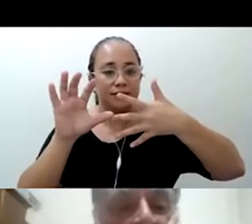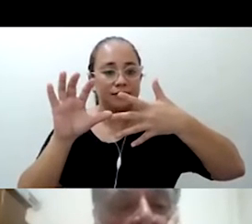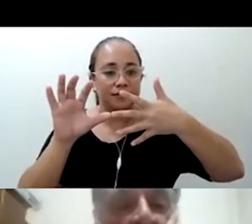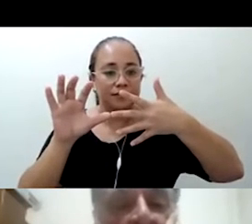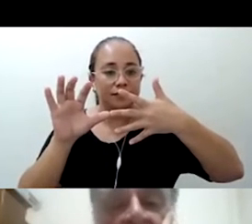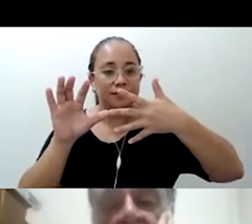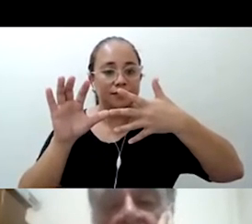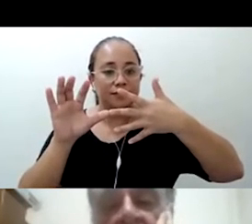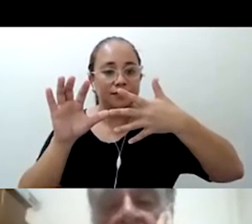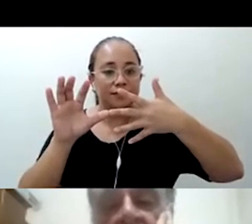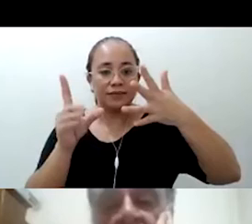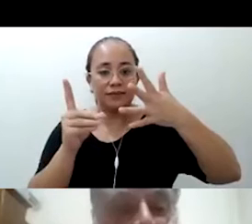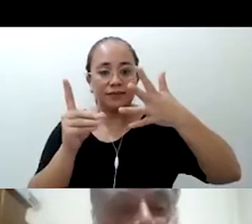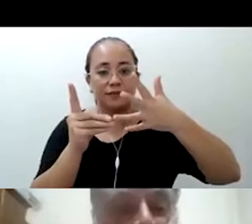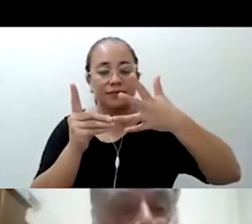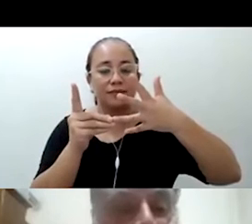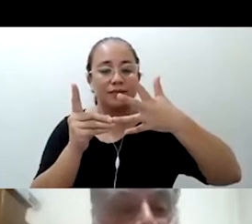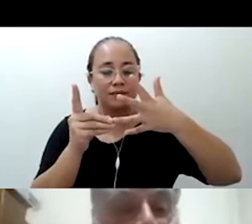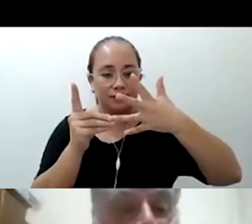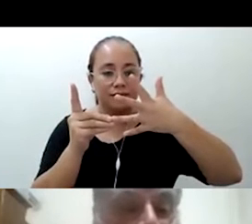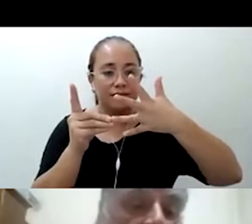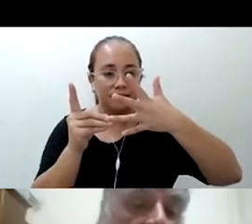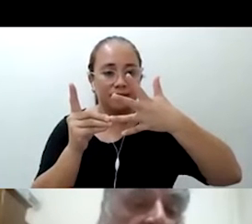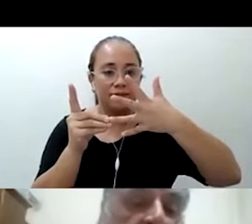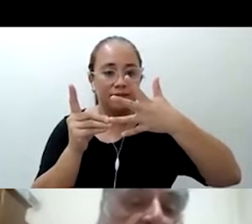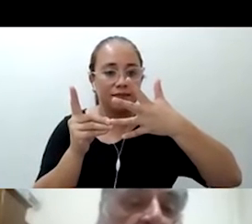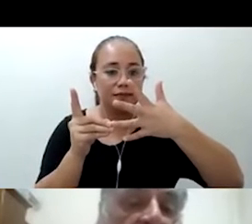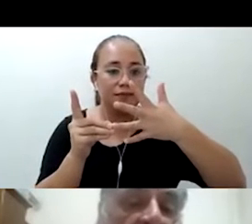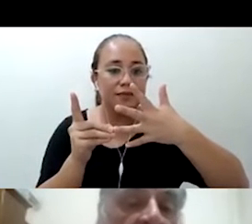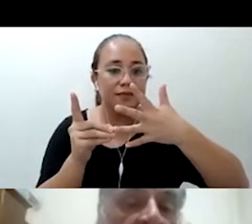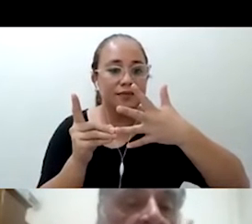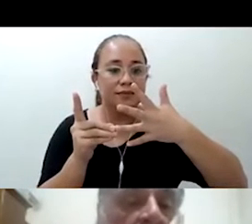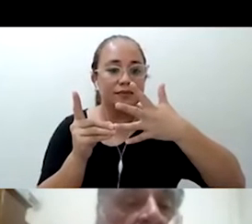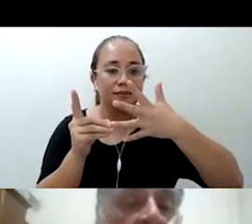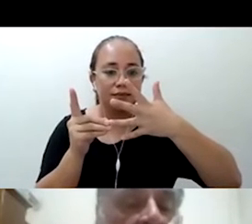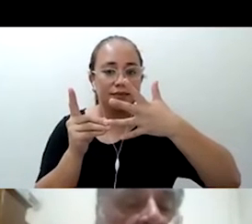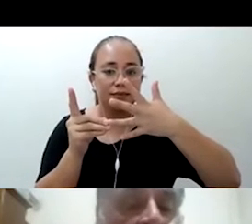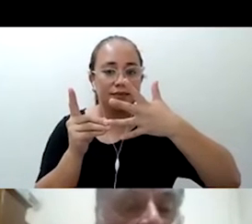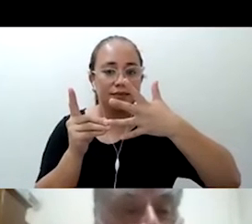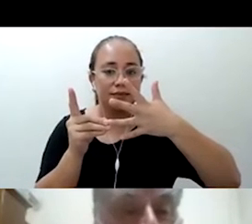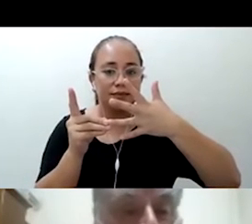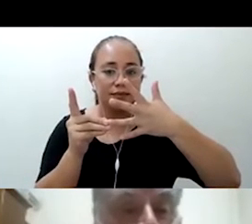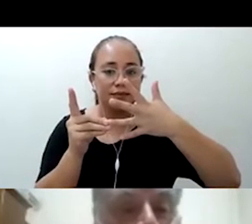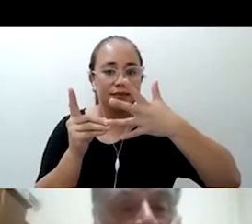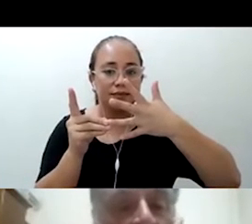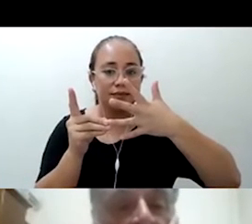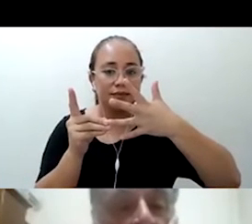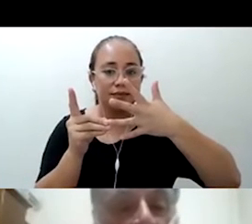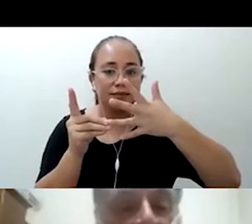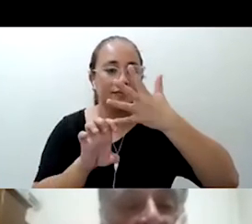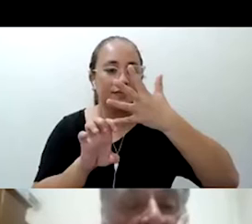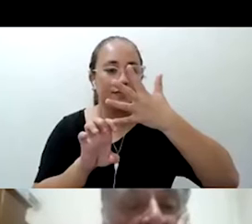C, movement, D, hand shape of the non-dominant hand, E,